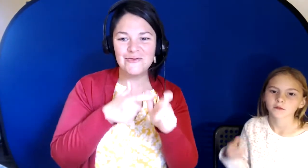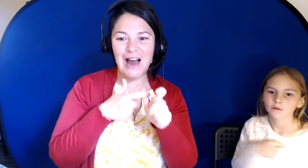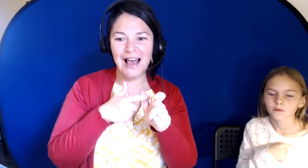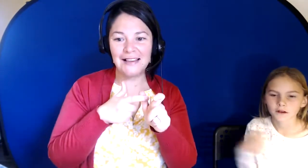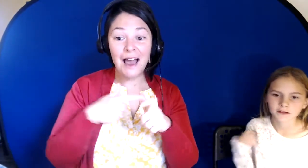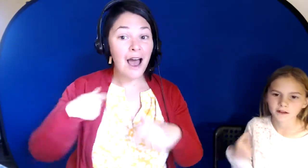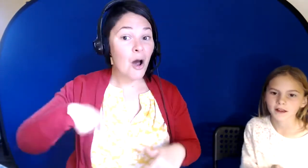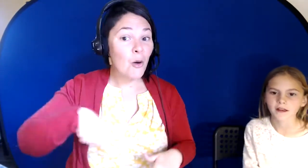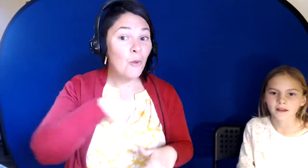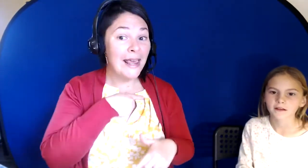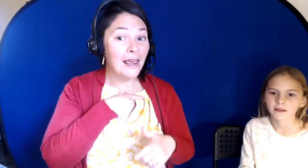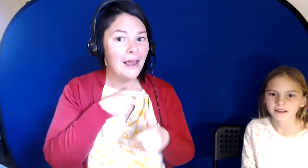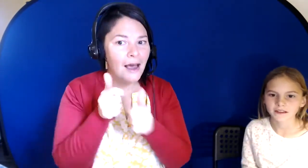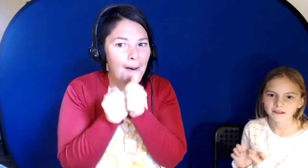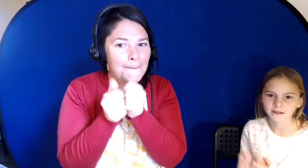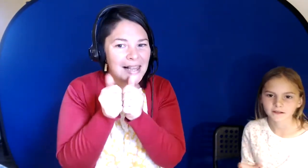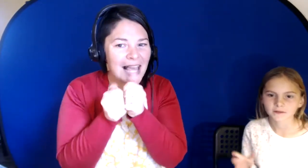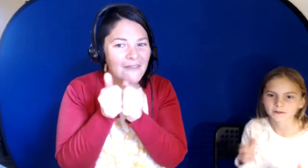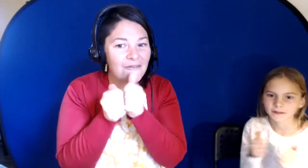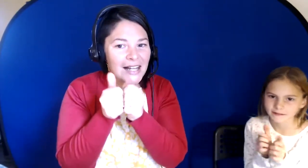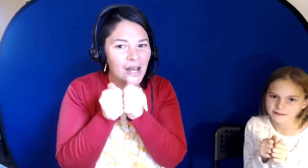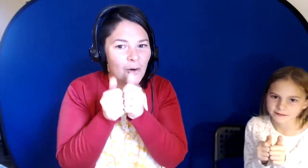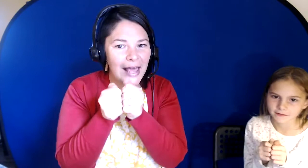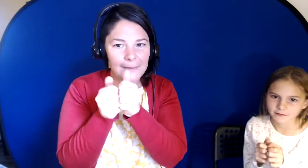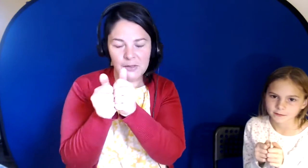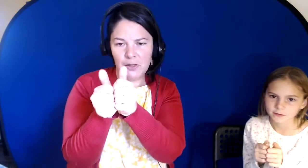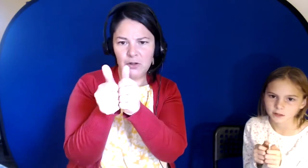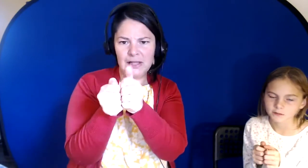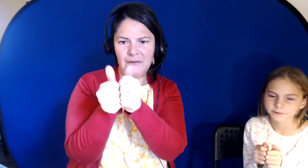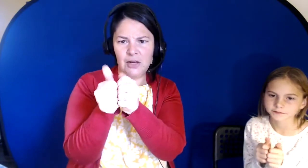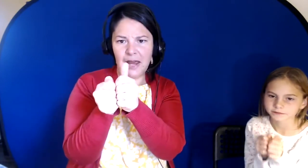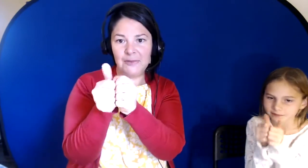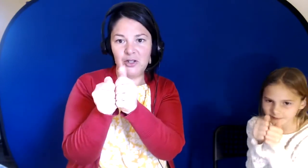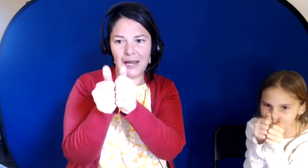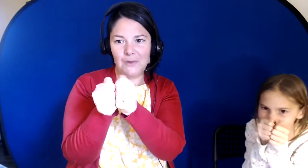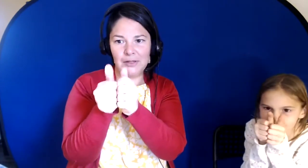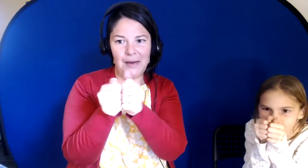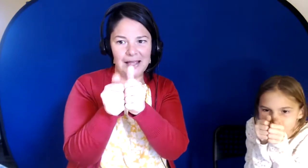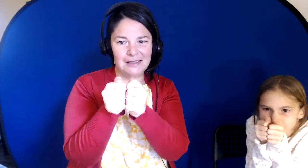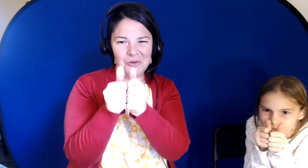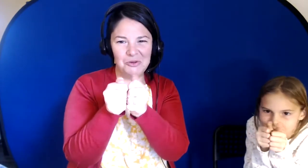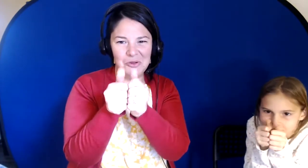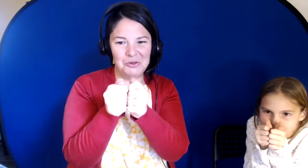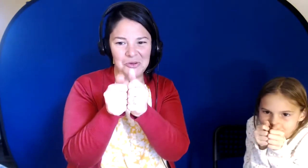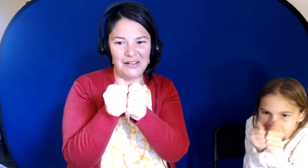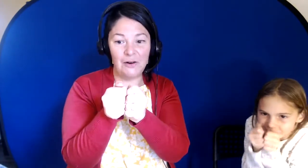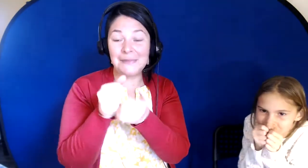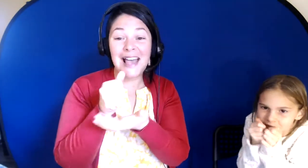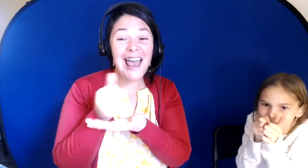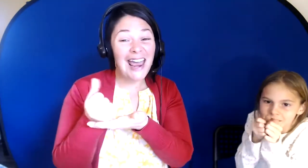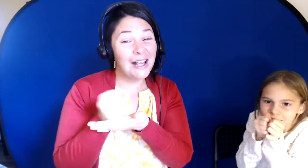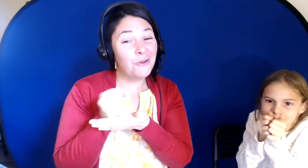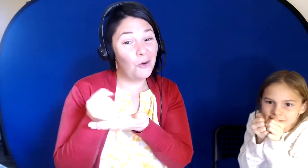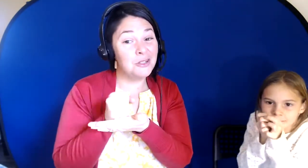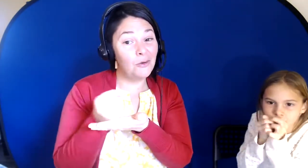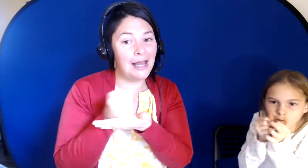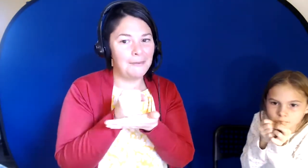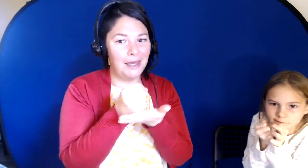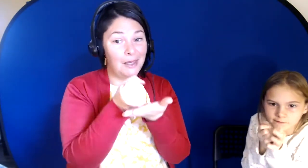run. We play video games. When you're doing the video games, jam those buttons. Ooh, video games. And if you're old school like me, you may